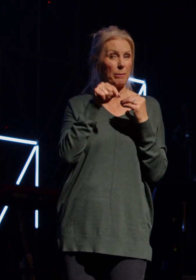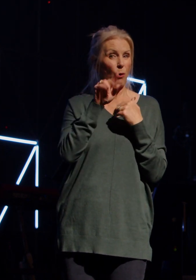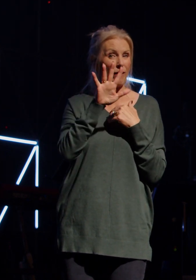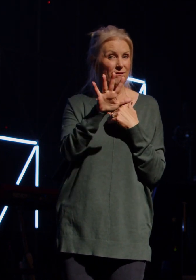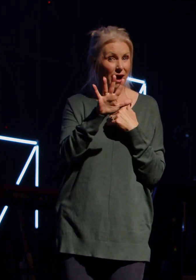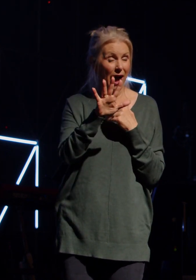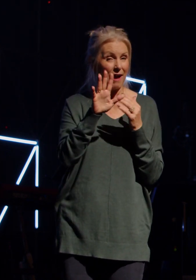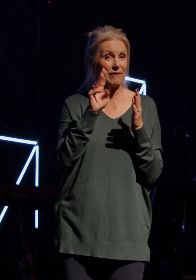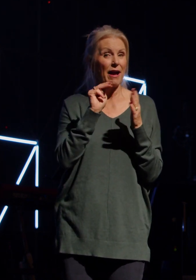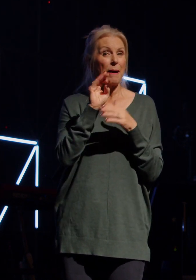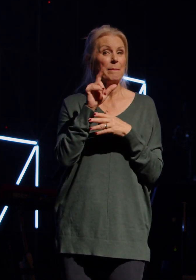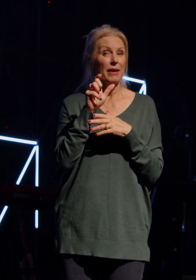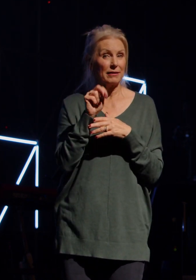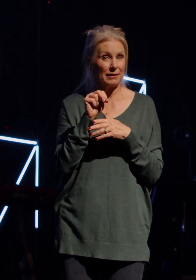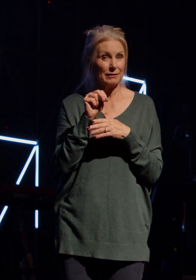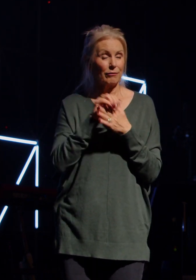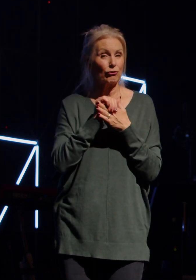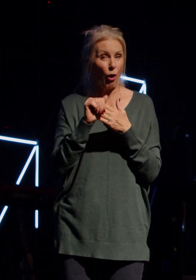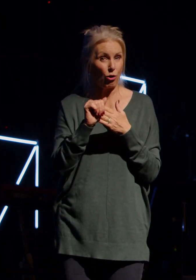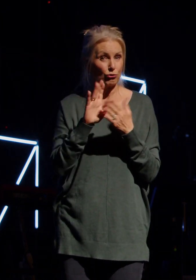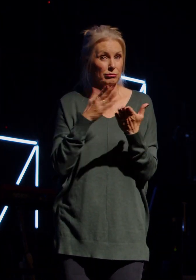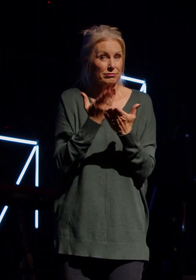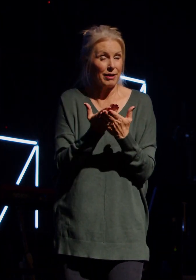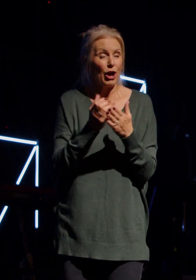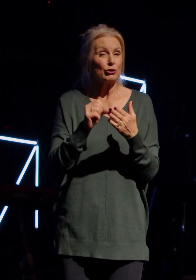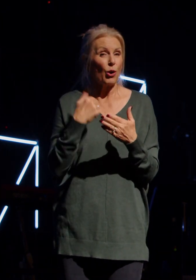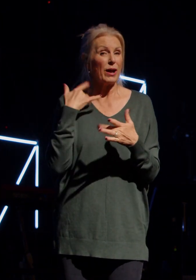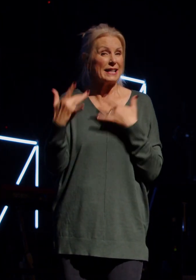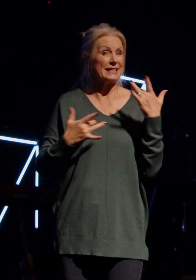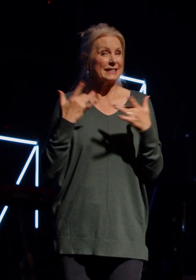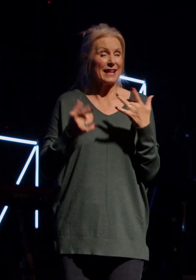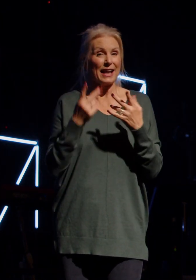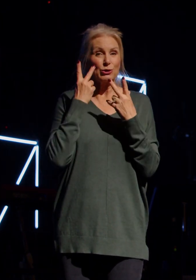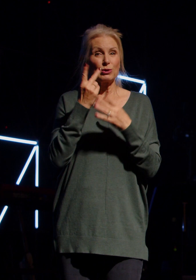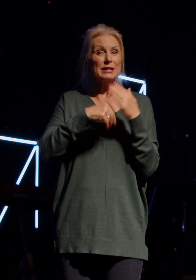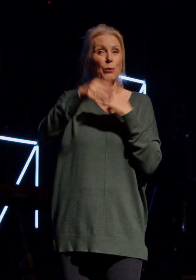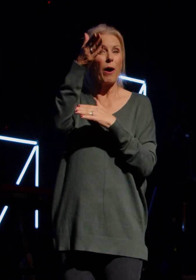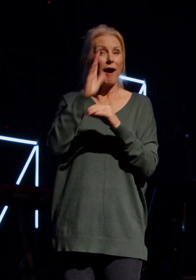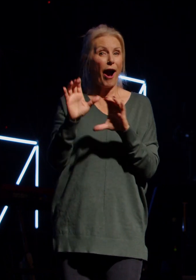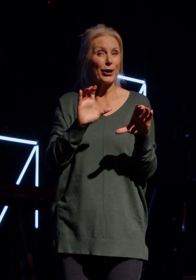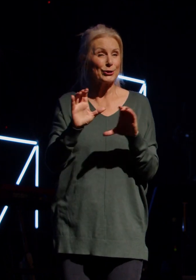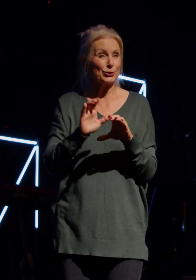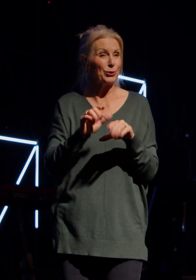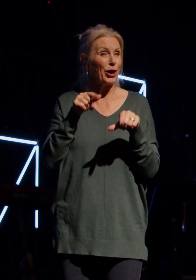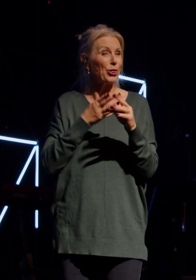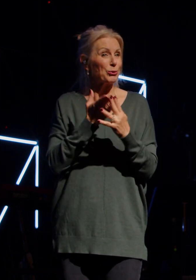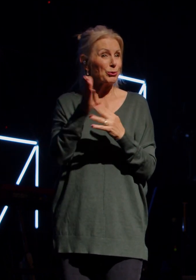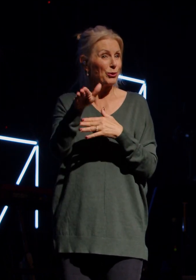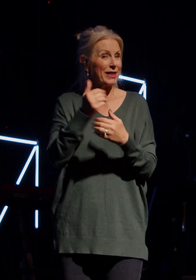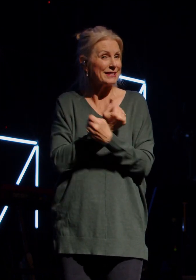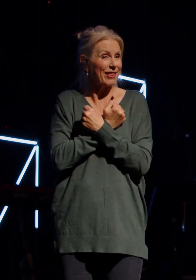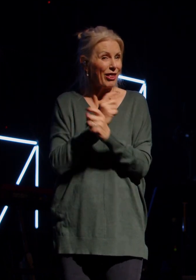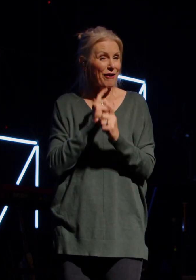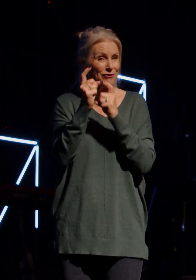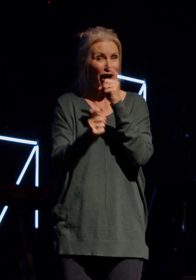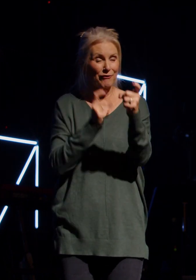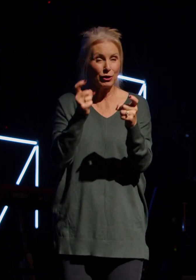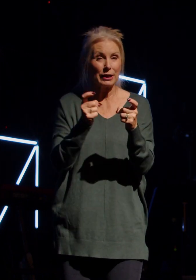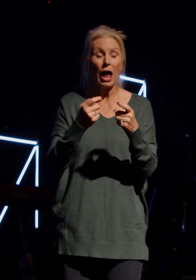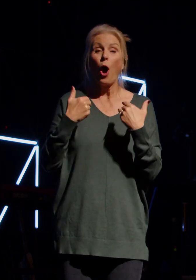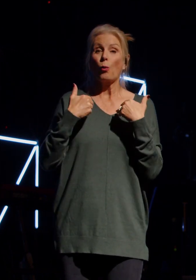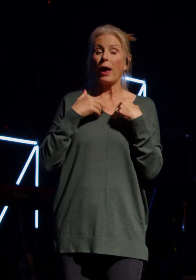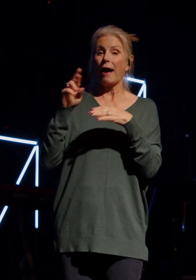So really, God's doing some great things. We're very excited to see what he's going to do through these love offering initiatives. We have a residency program that's starting